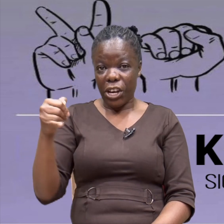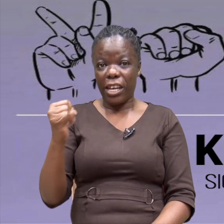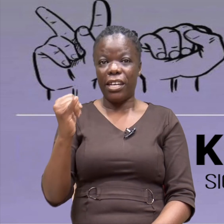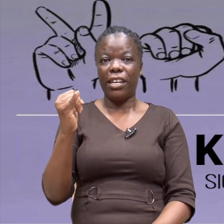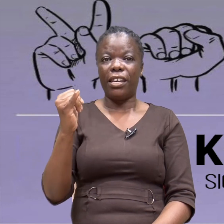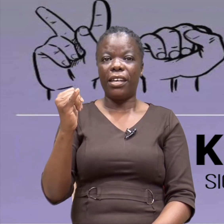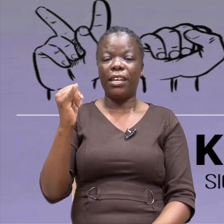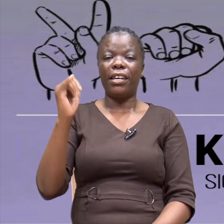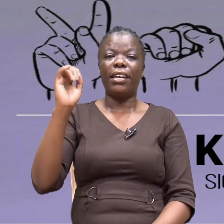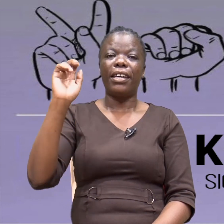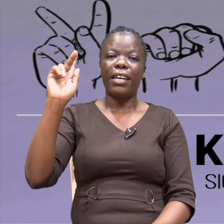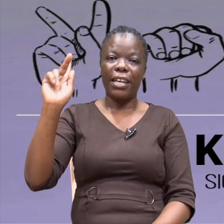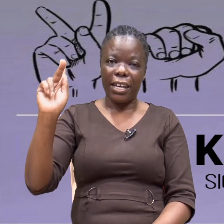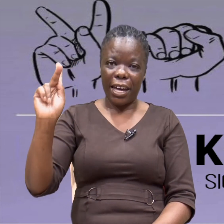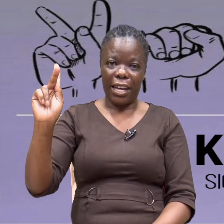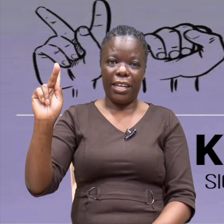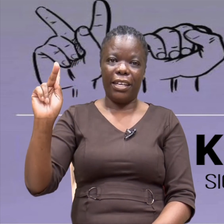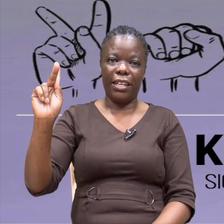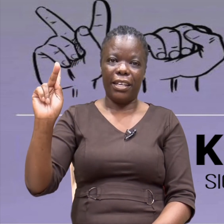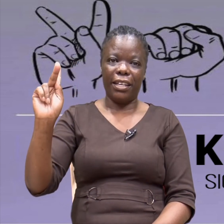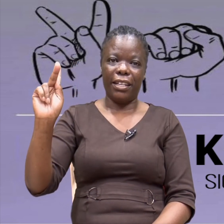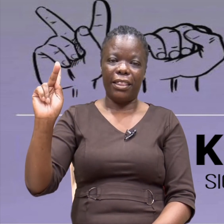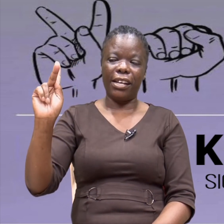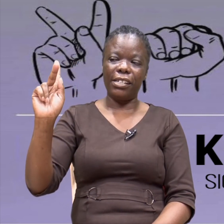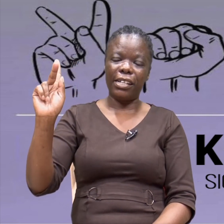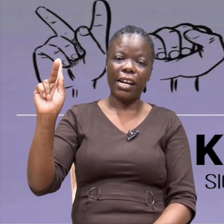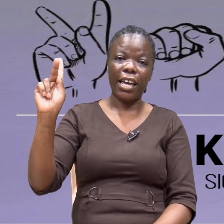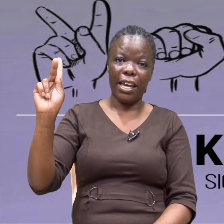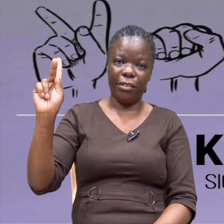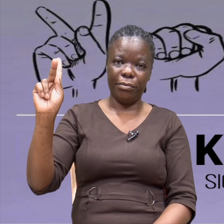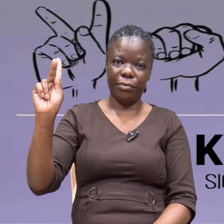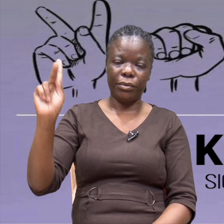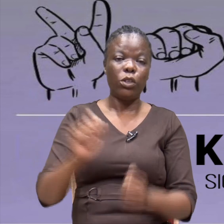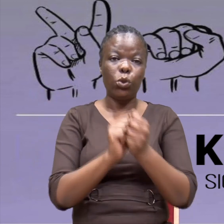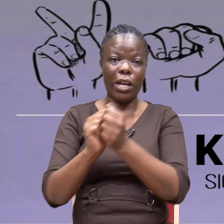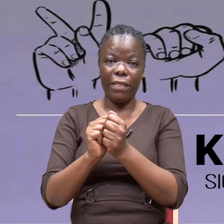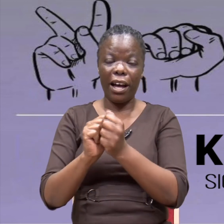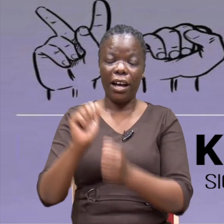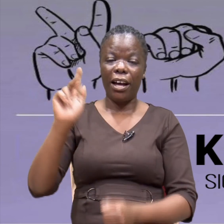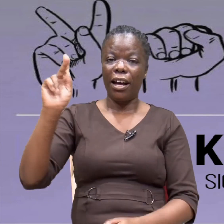J. K. That is letter K. Together,